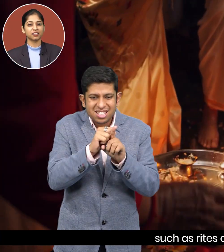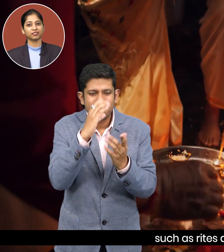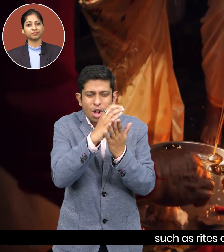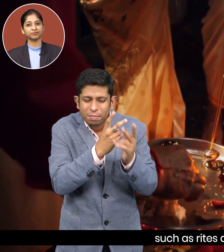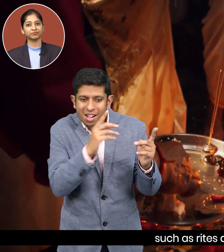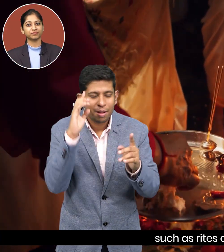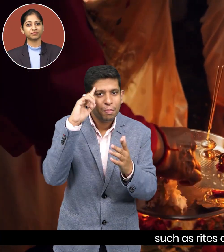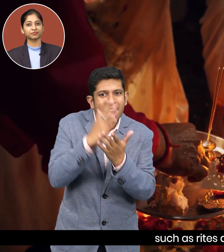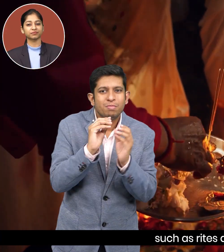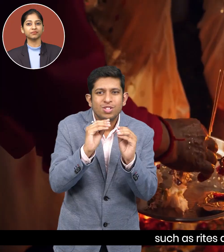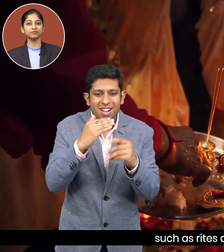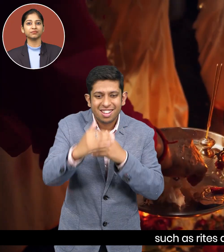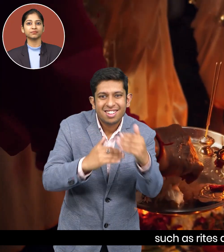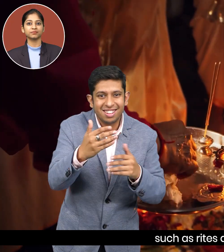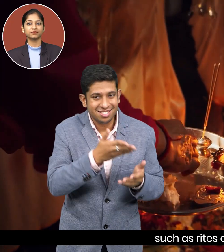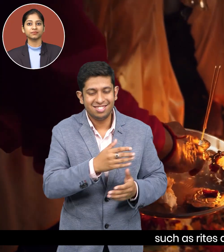rituals.